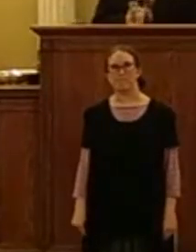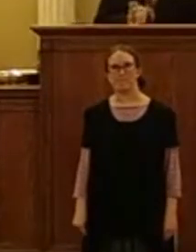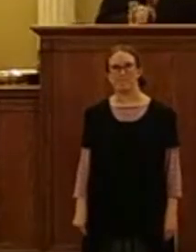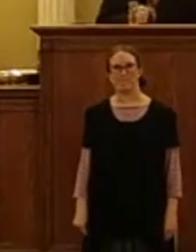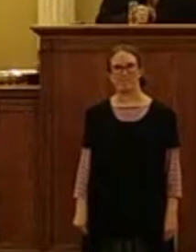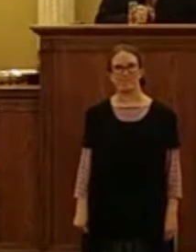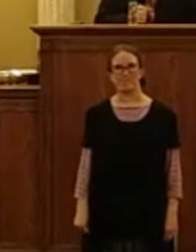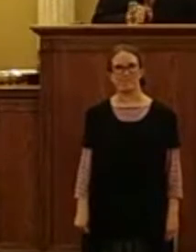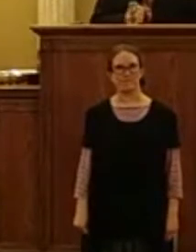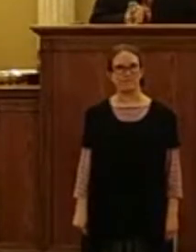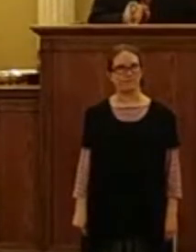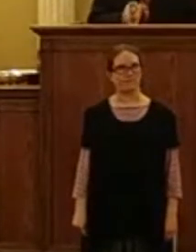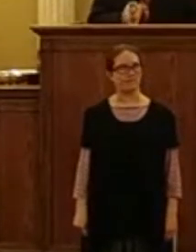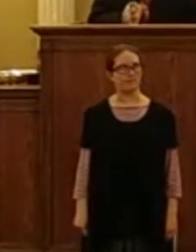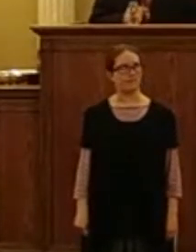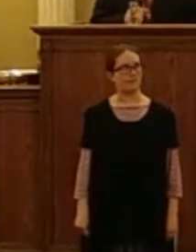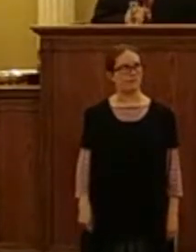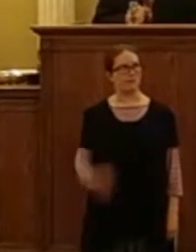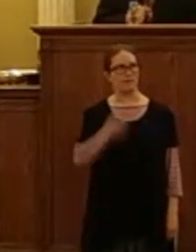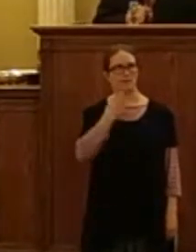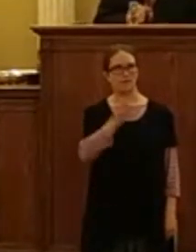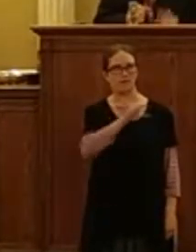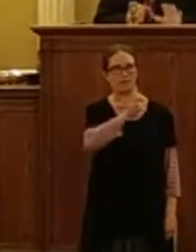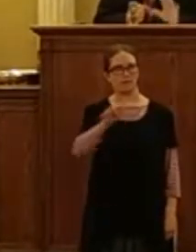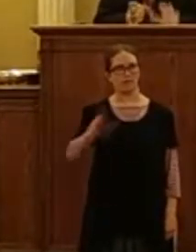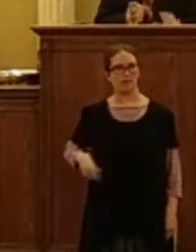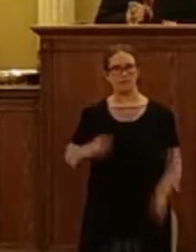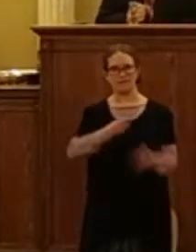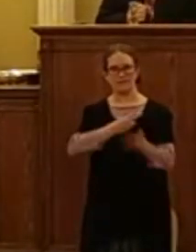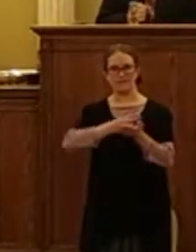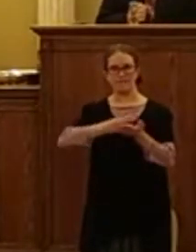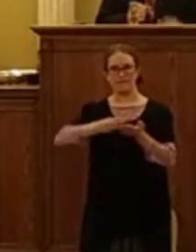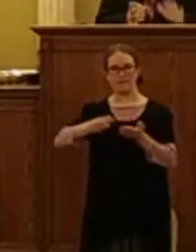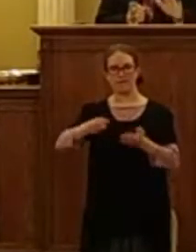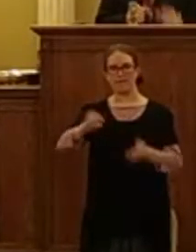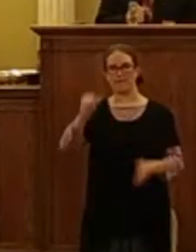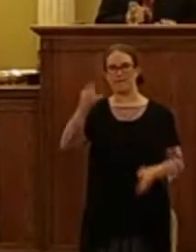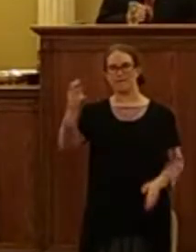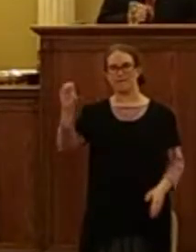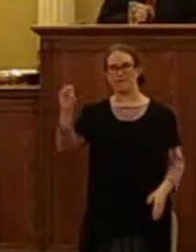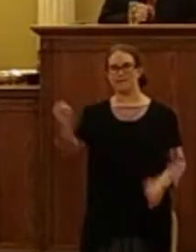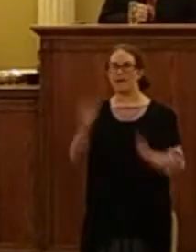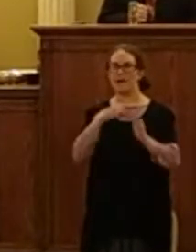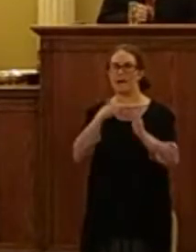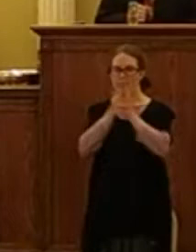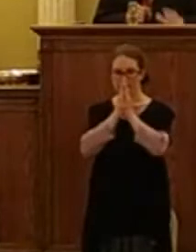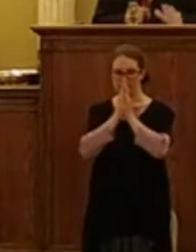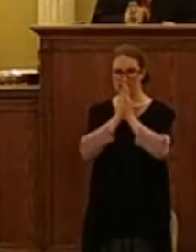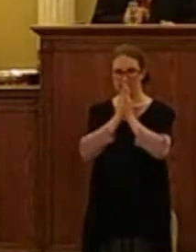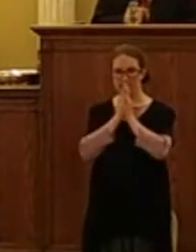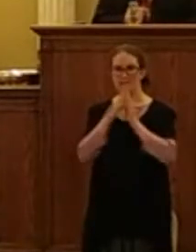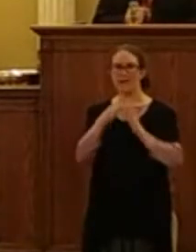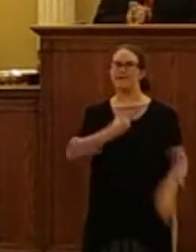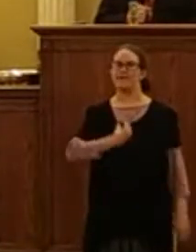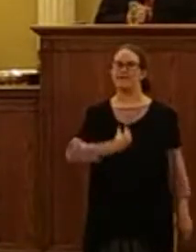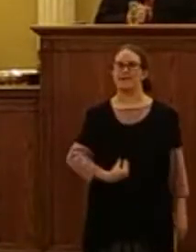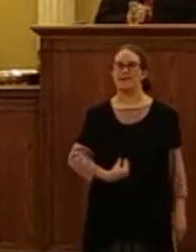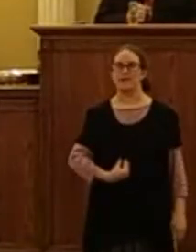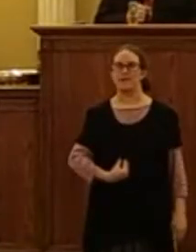amen. Thank you, Lord. Divine access. And I pray. My